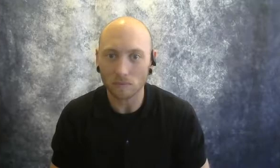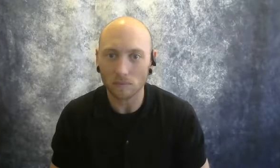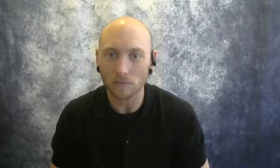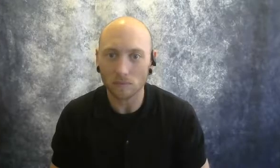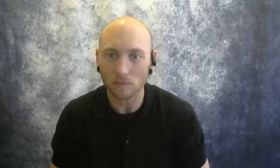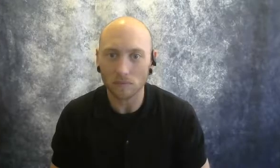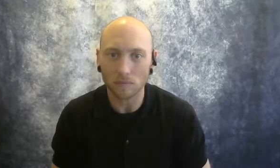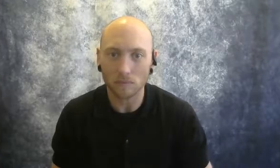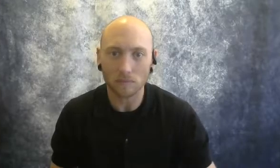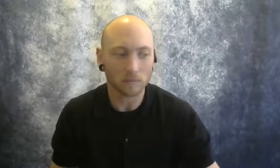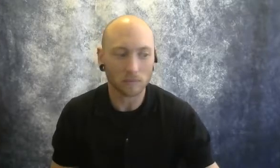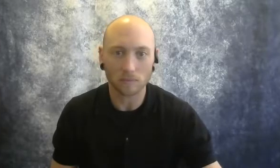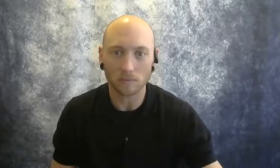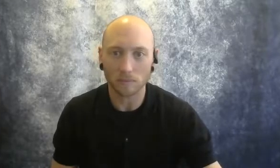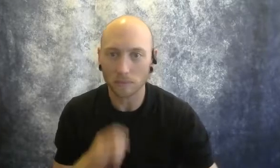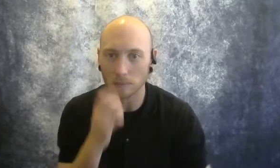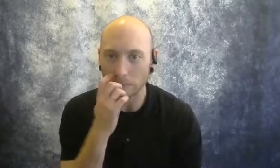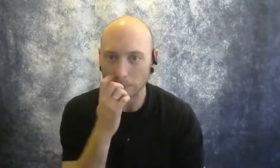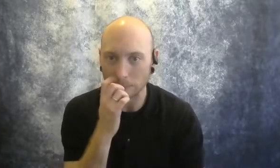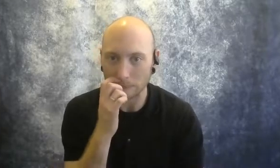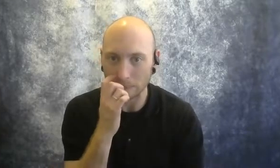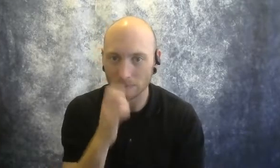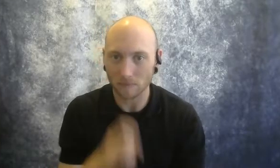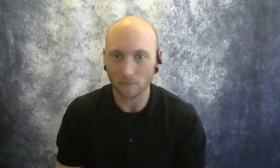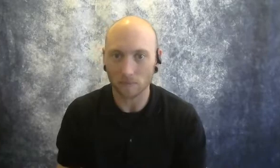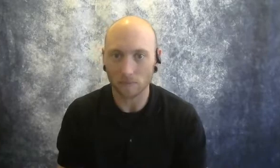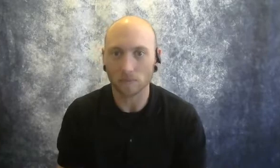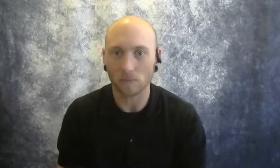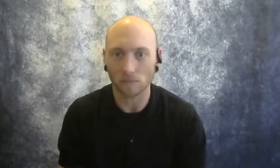So we started out on this journey, he and I, and